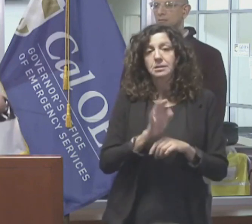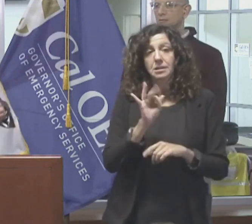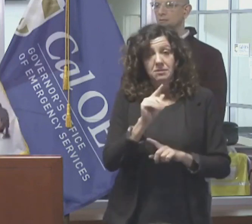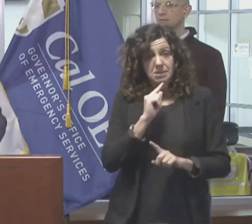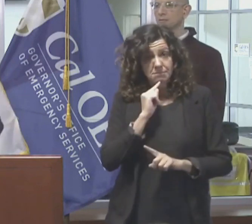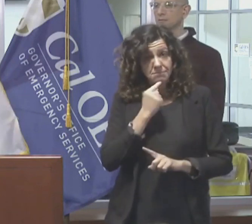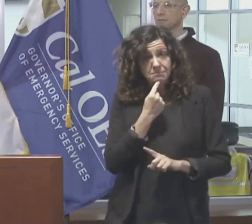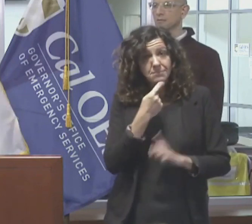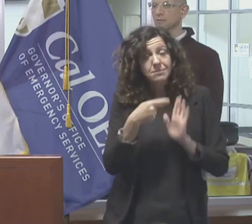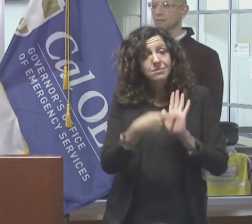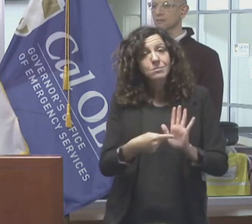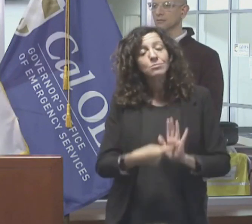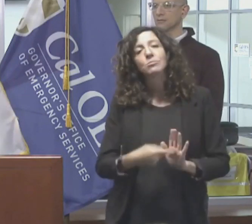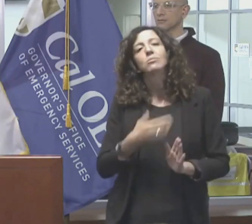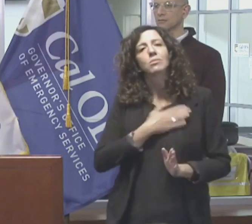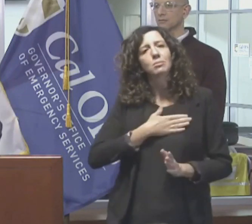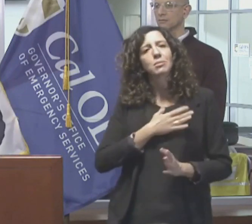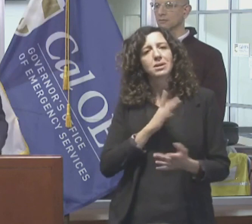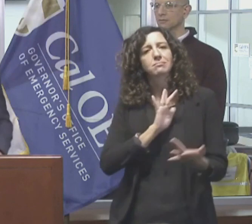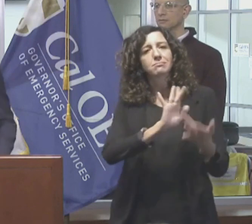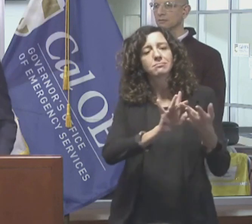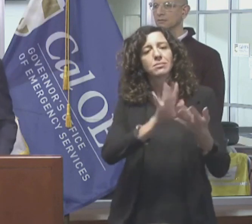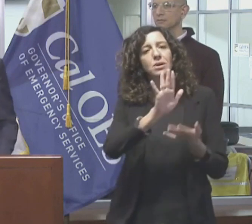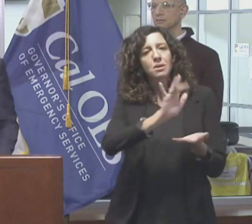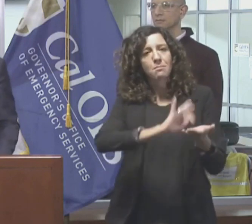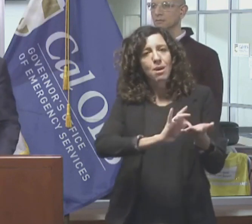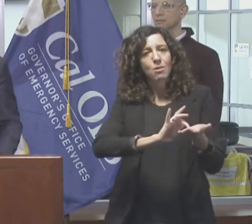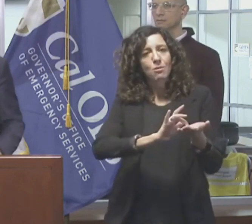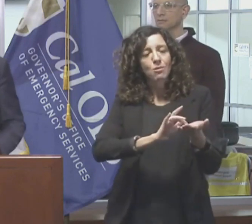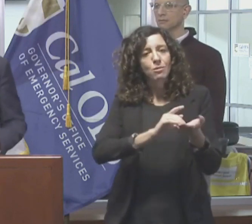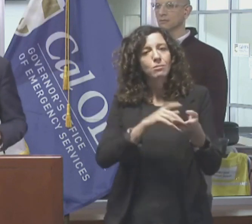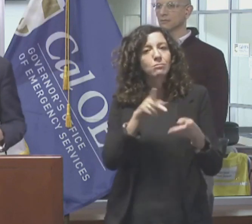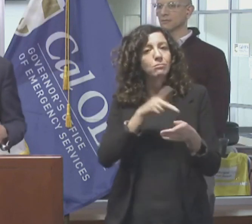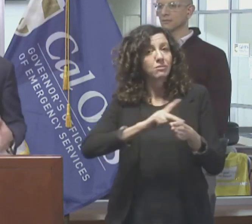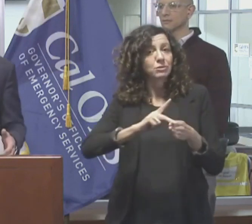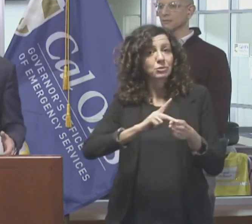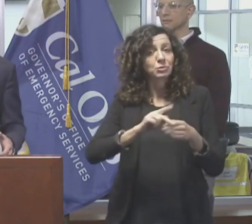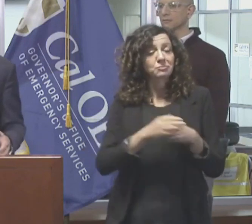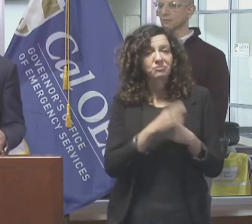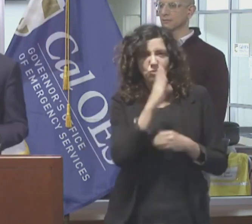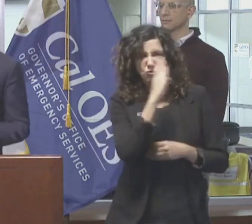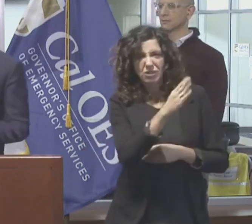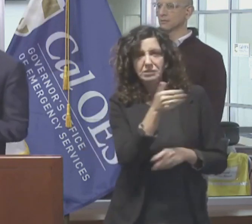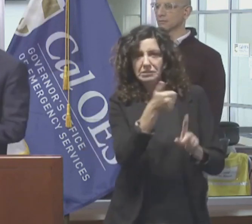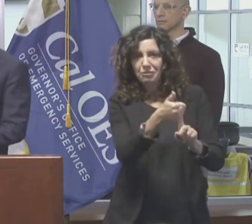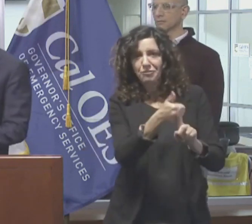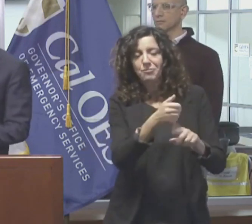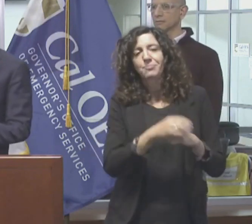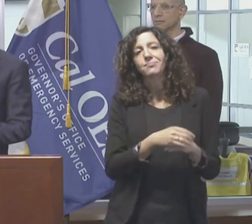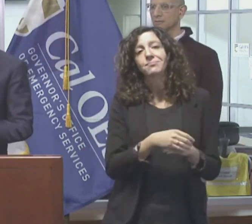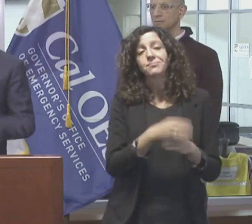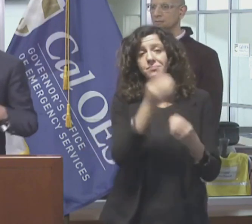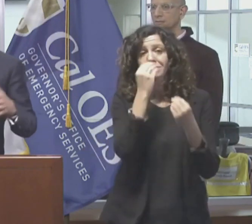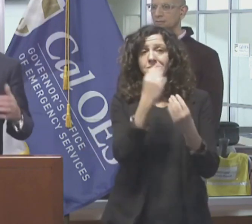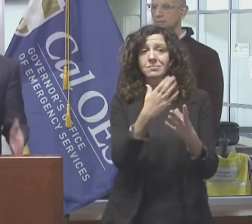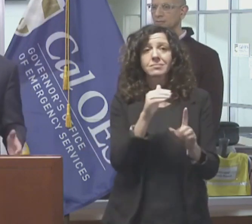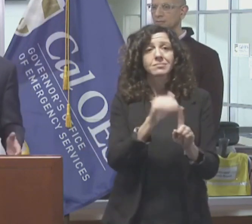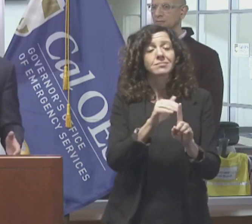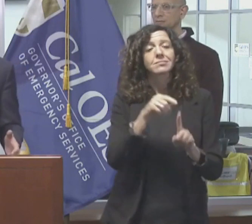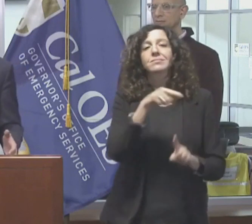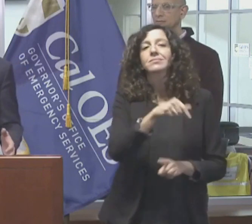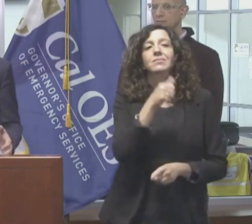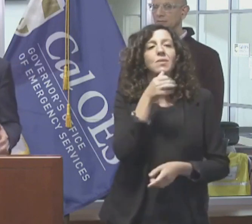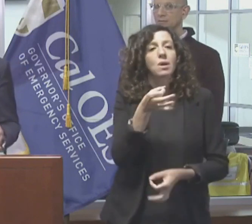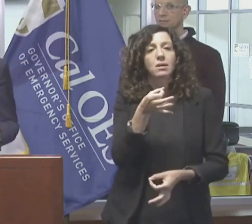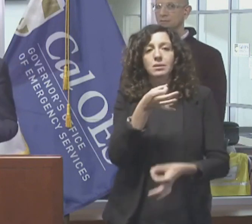to engage the medical community directly. And so we want to remind people this is not to